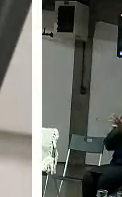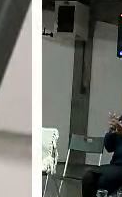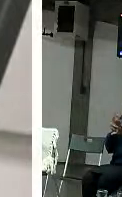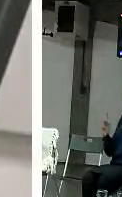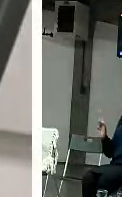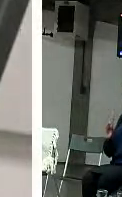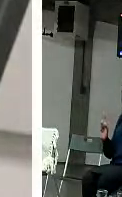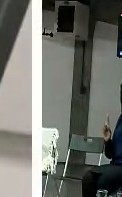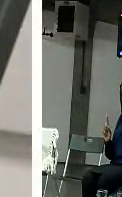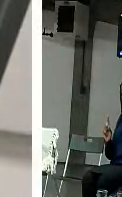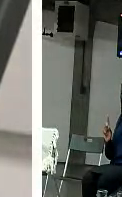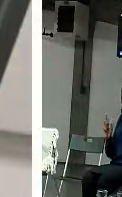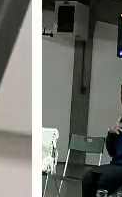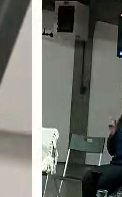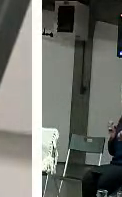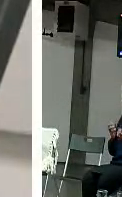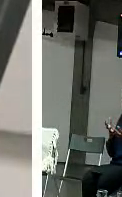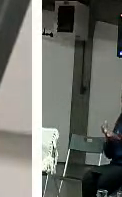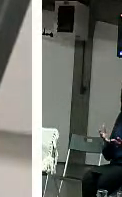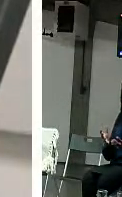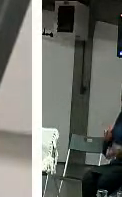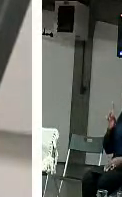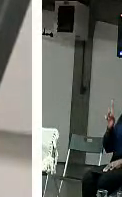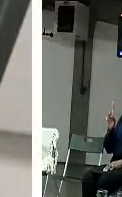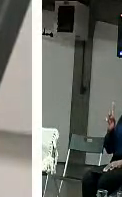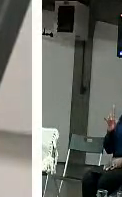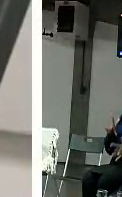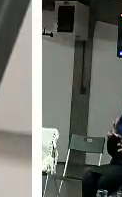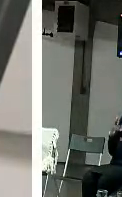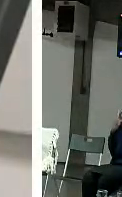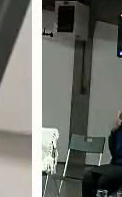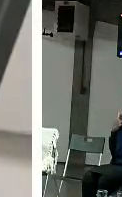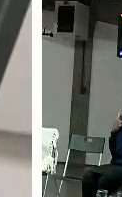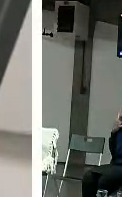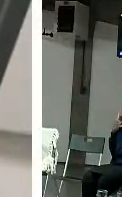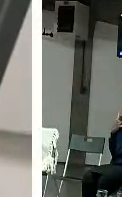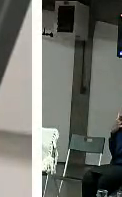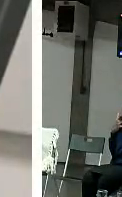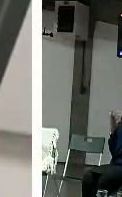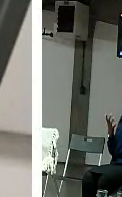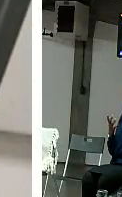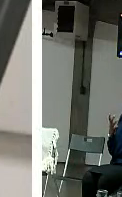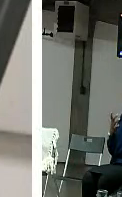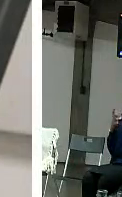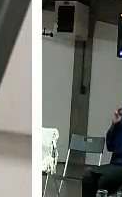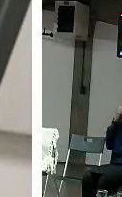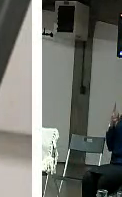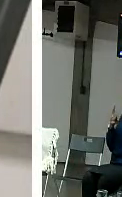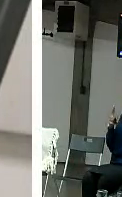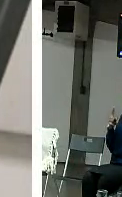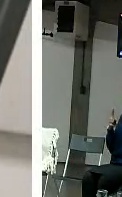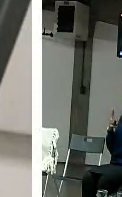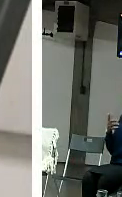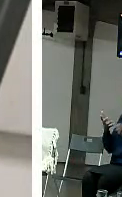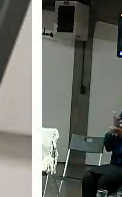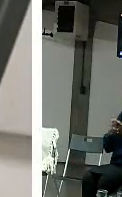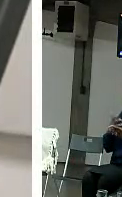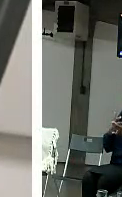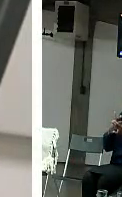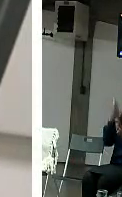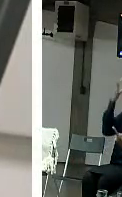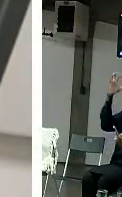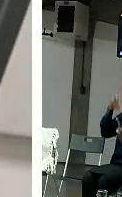but I feel like I can't begin talking about state violence